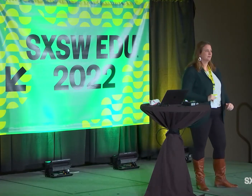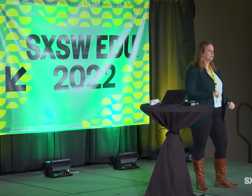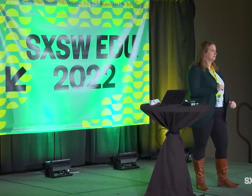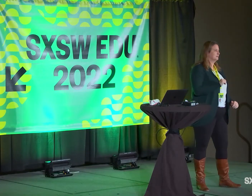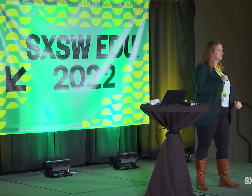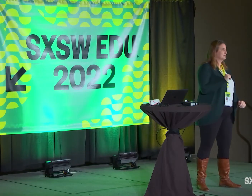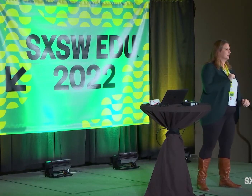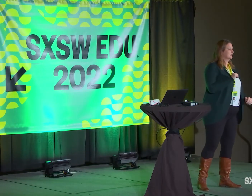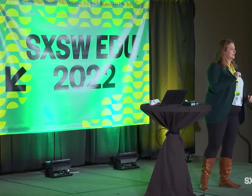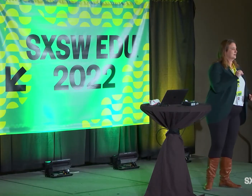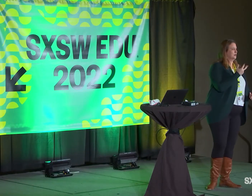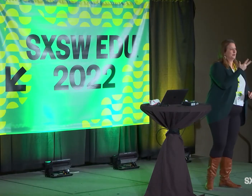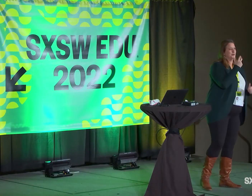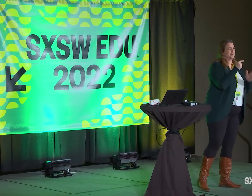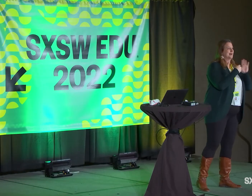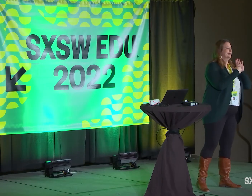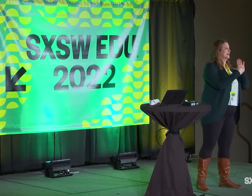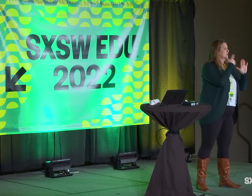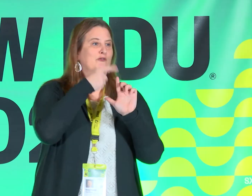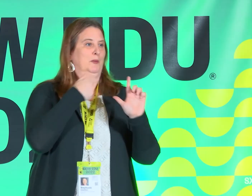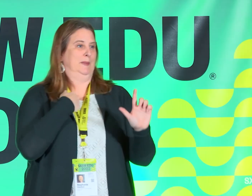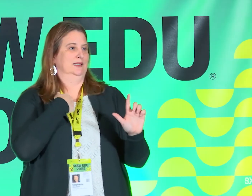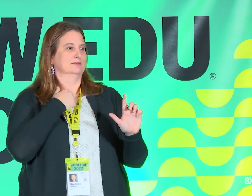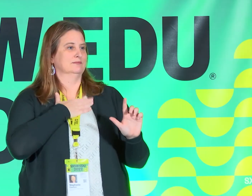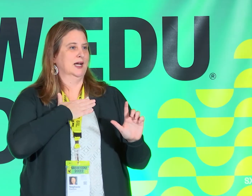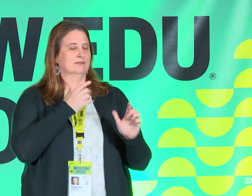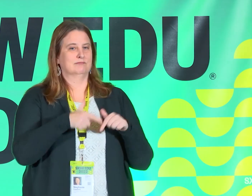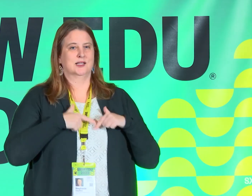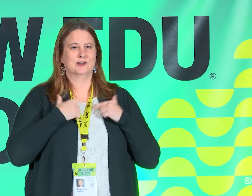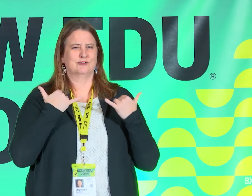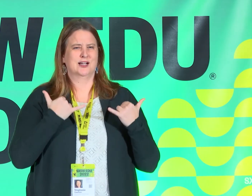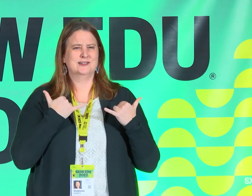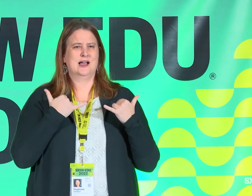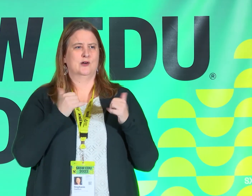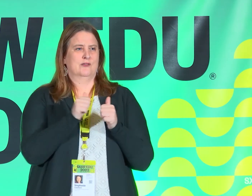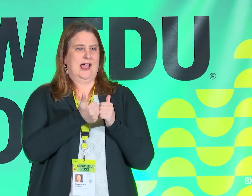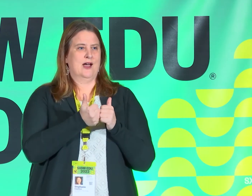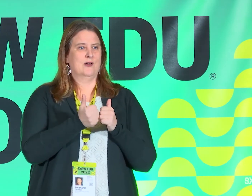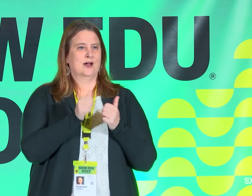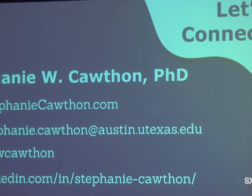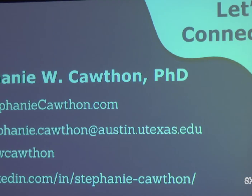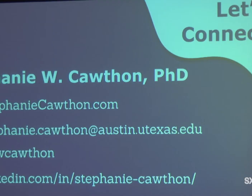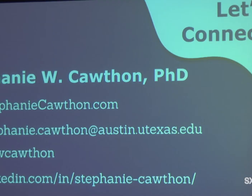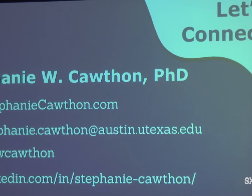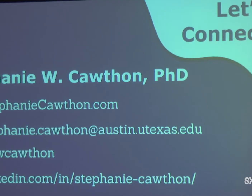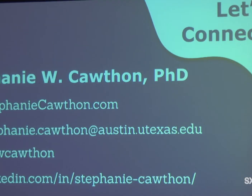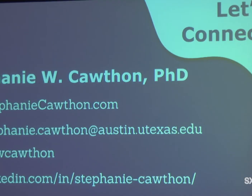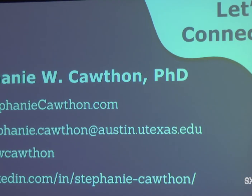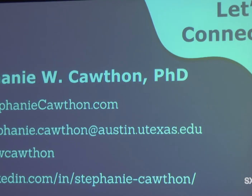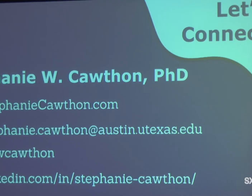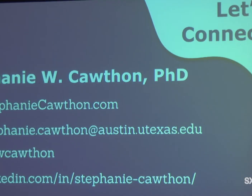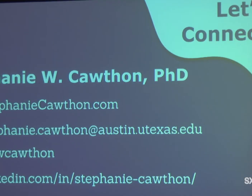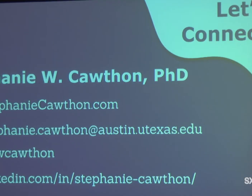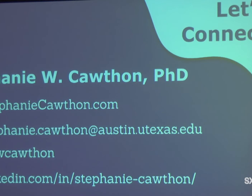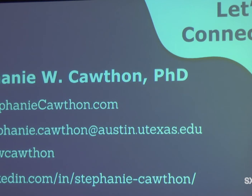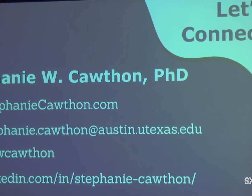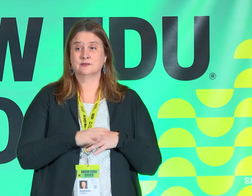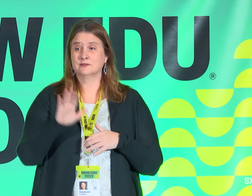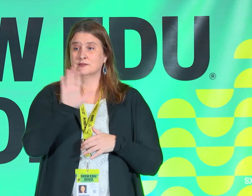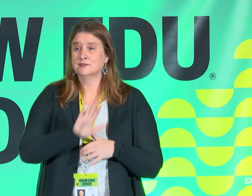curious. So those are just 3 examples from me in my current life and how I'm answering my